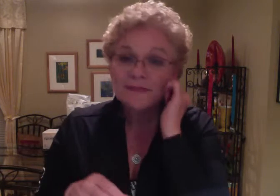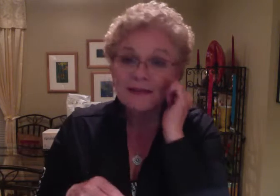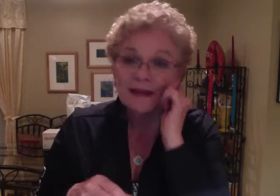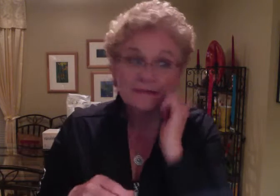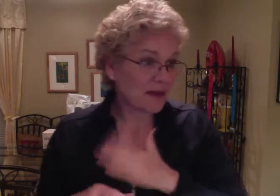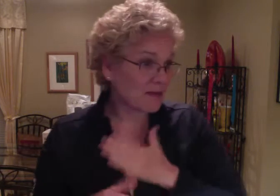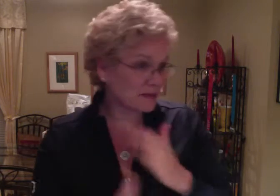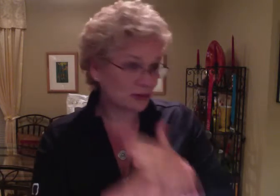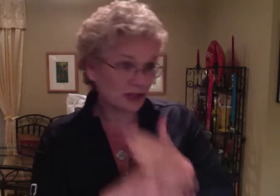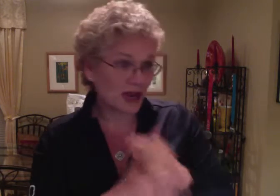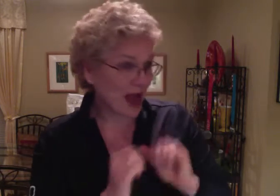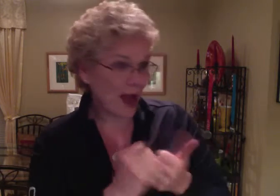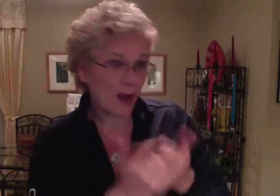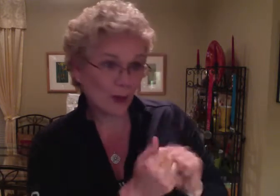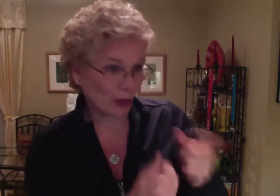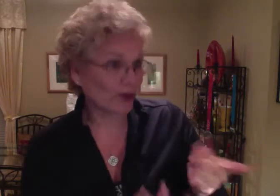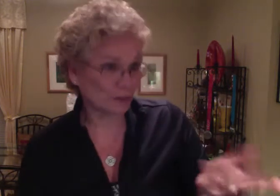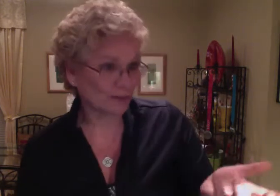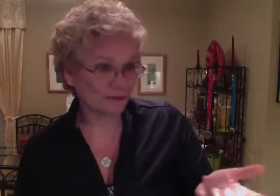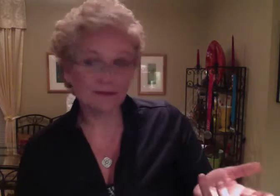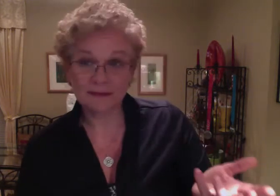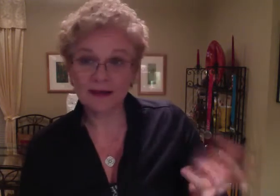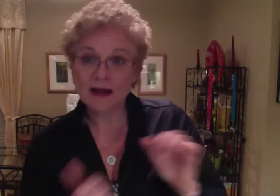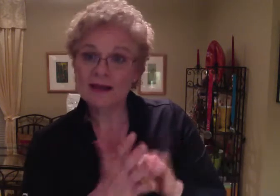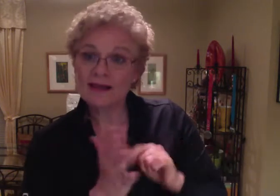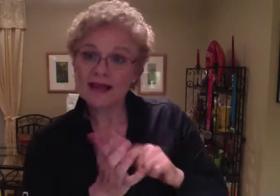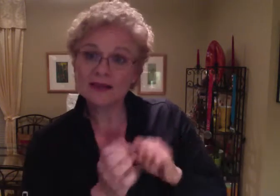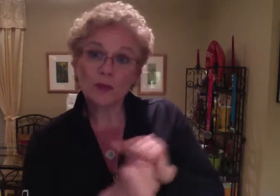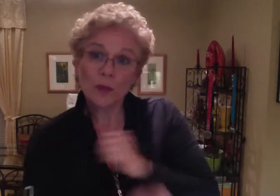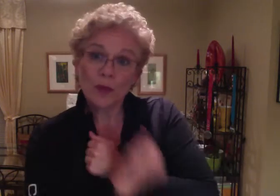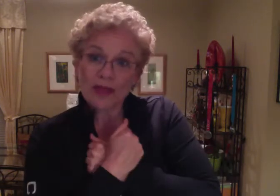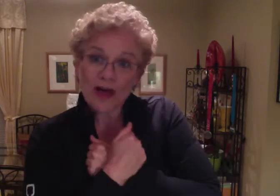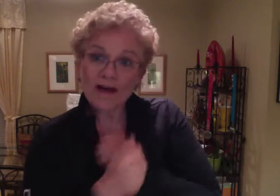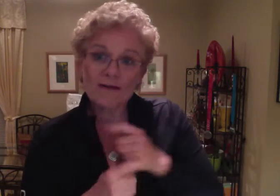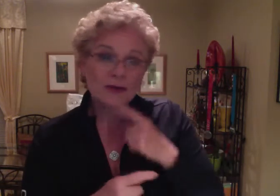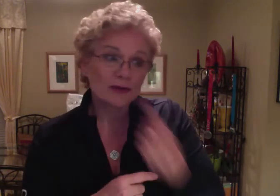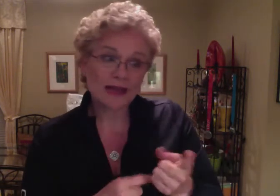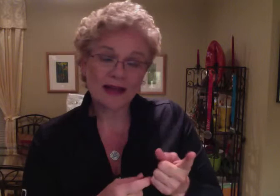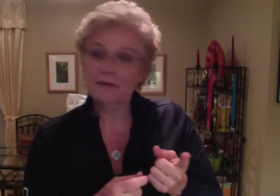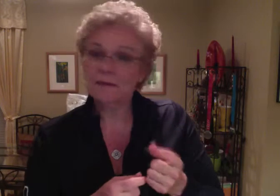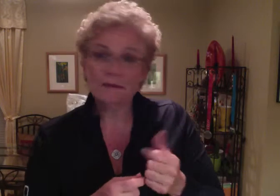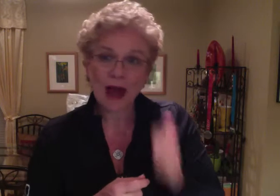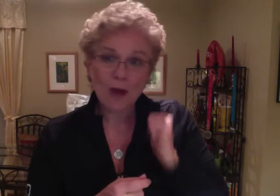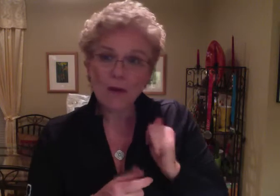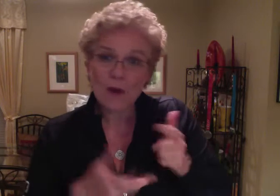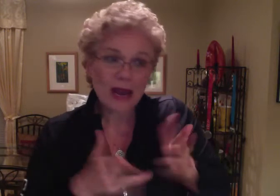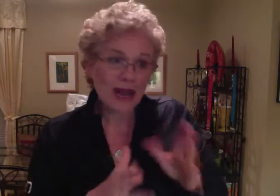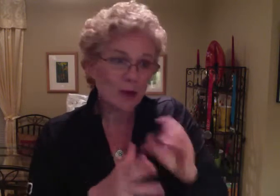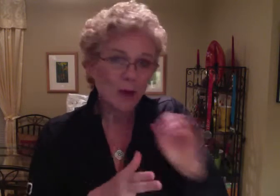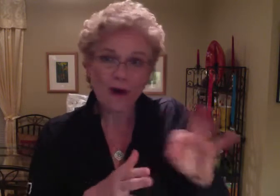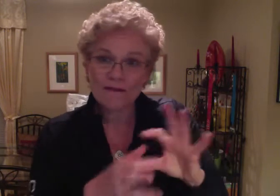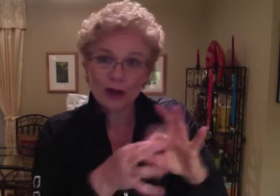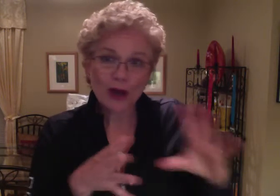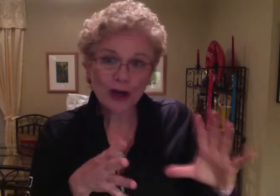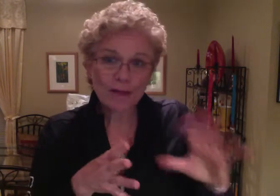how. So that's with love, and that's being nice, but you're telling them, I'm not going to let you off the hook, because that's a lie. It's a bunch of crap.